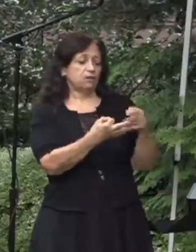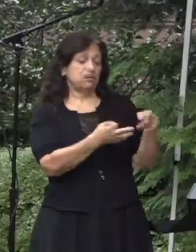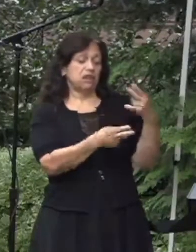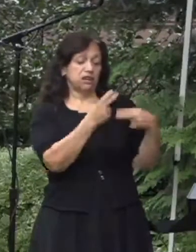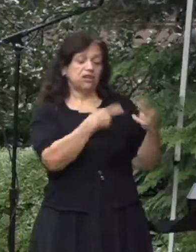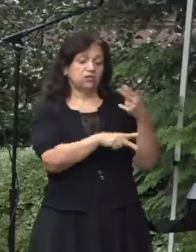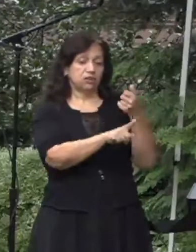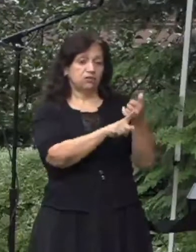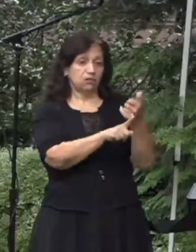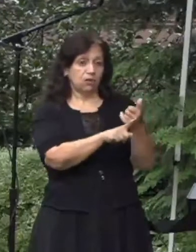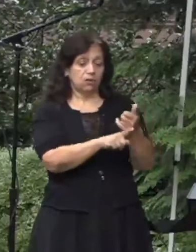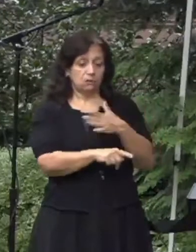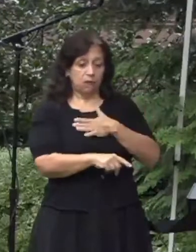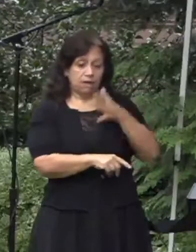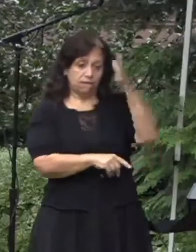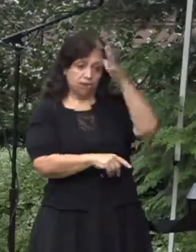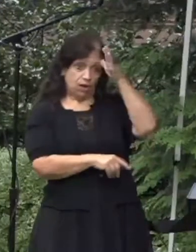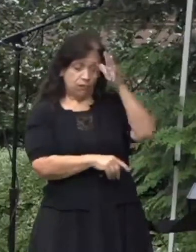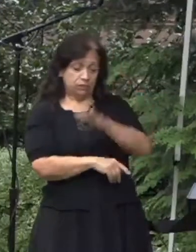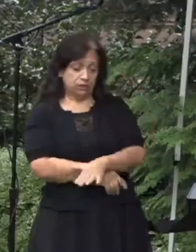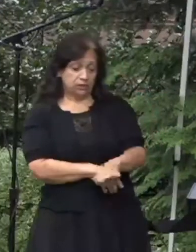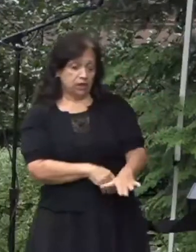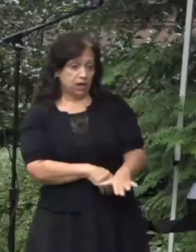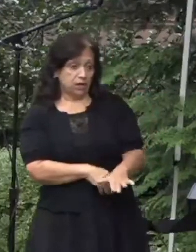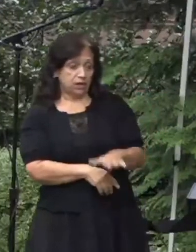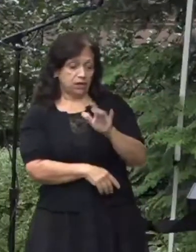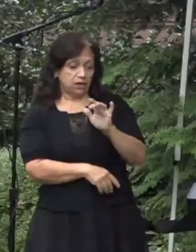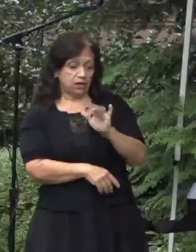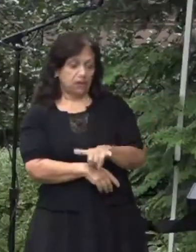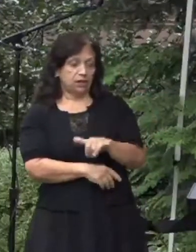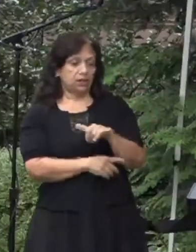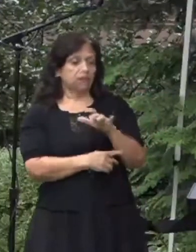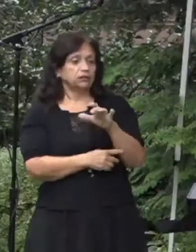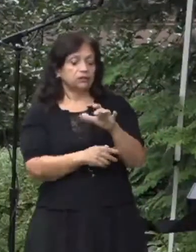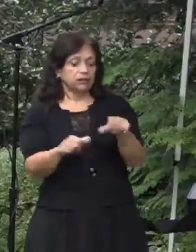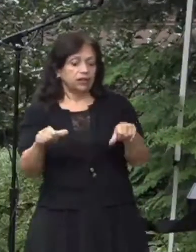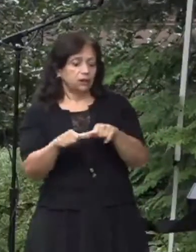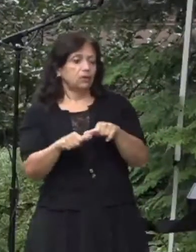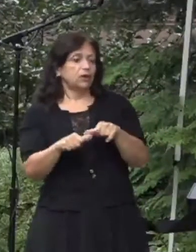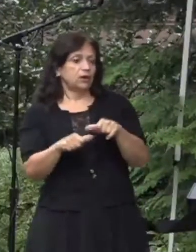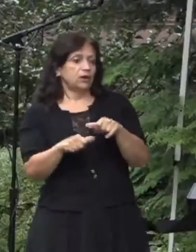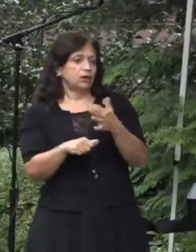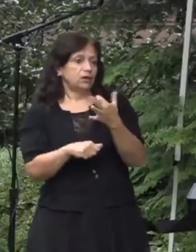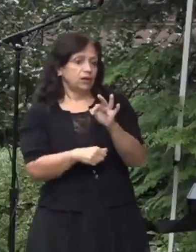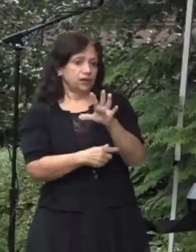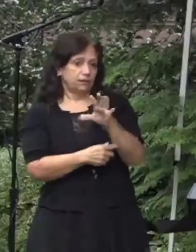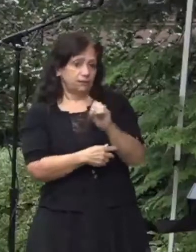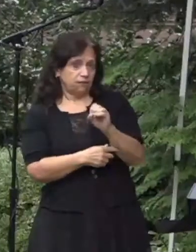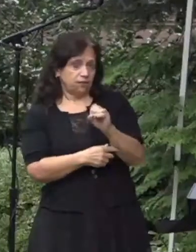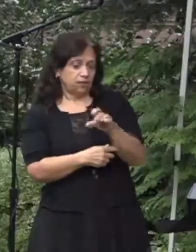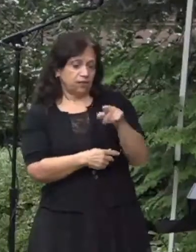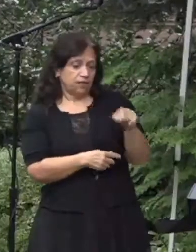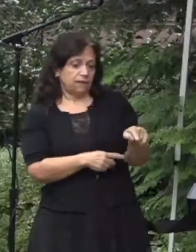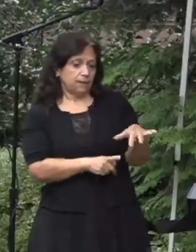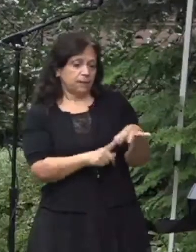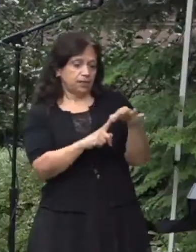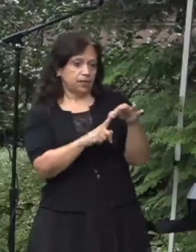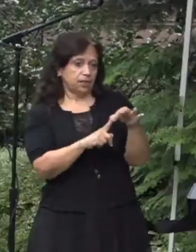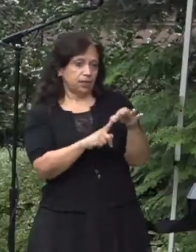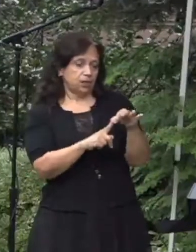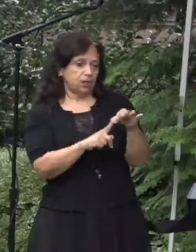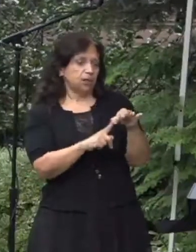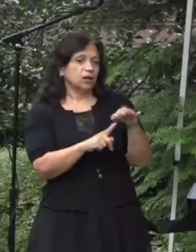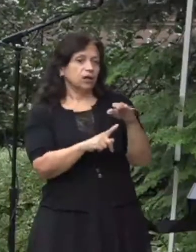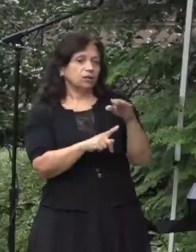own. When my father was a child in McConnellsville, Ohio, in the 1950s, this particular